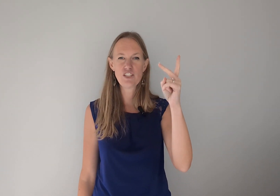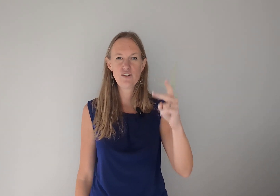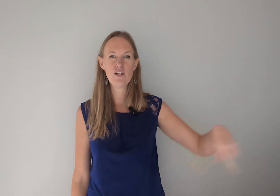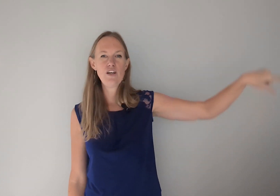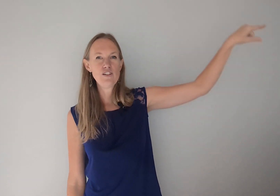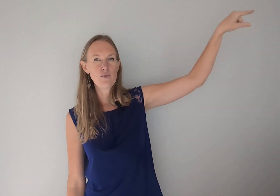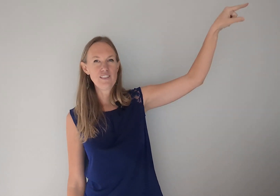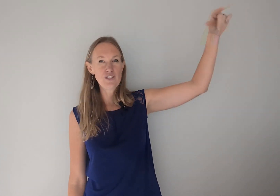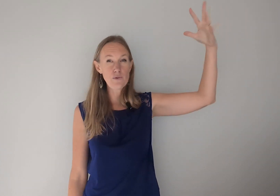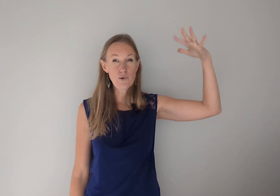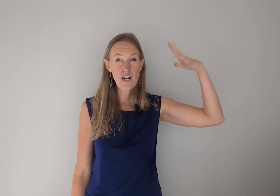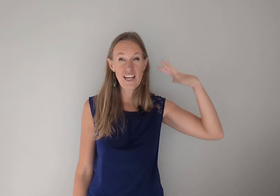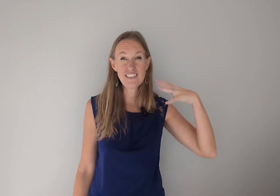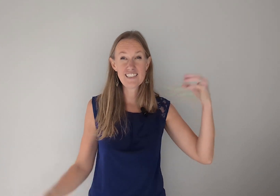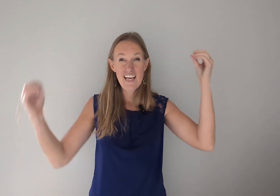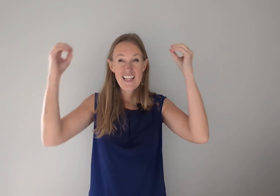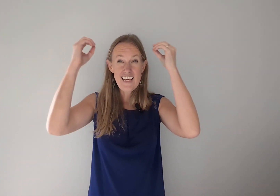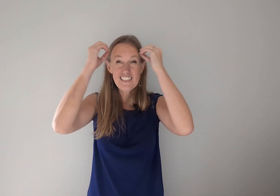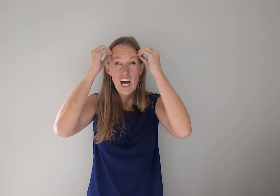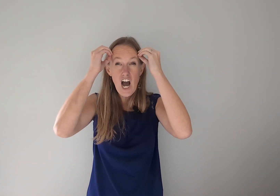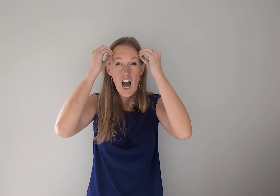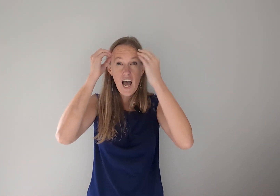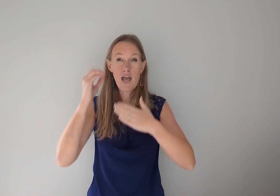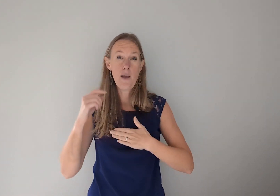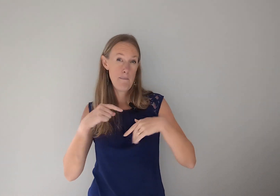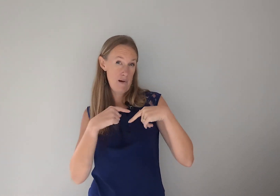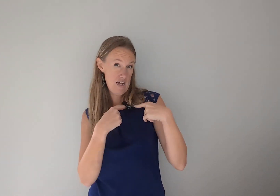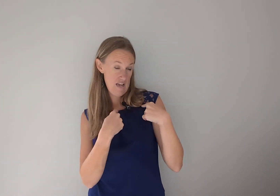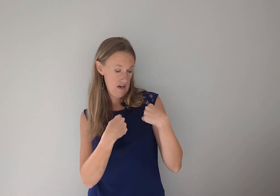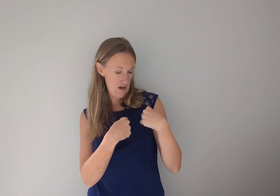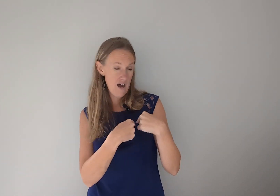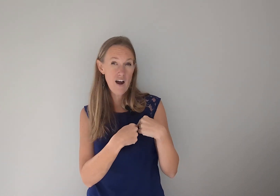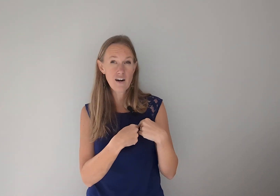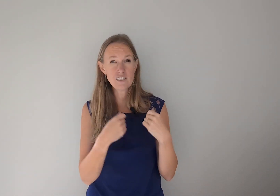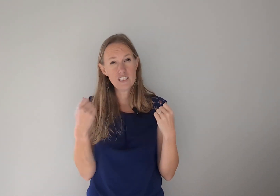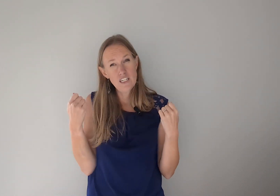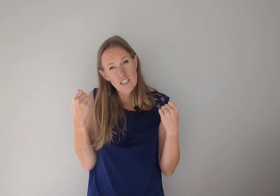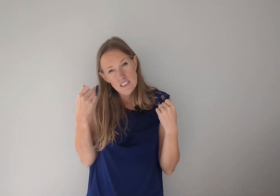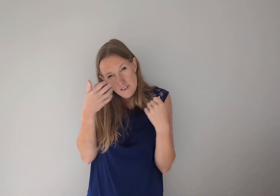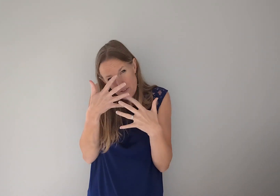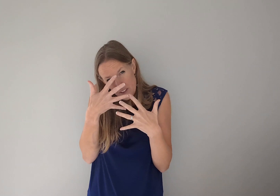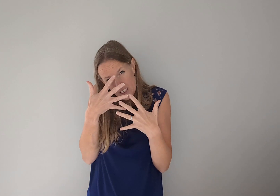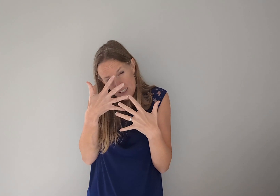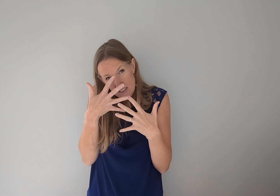2. 'Twas grace that taught my heart to fear,